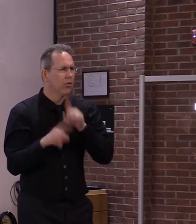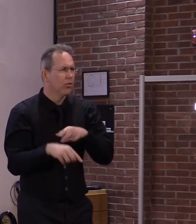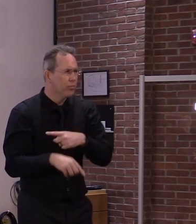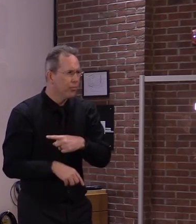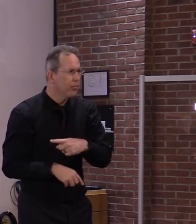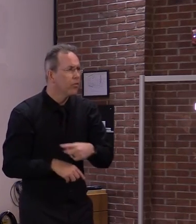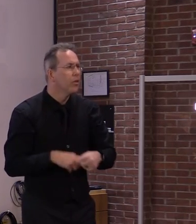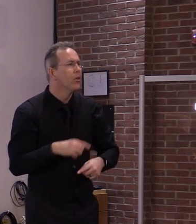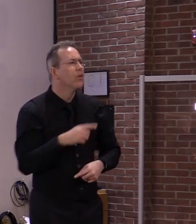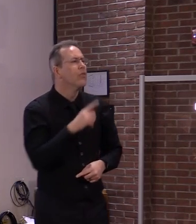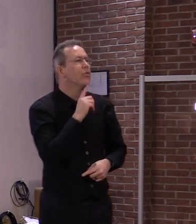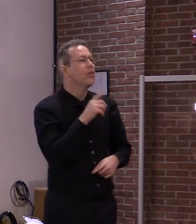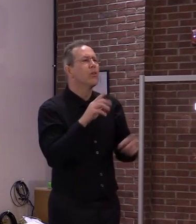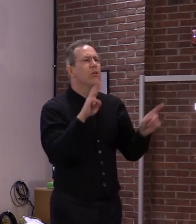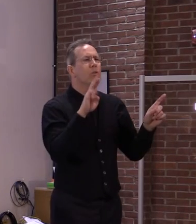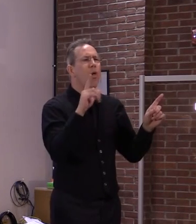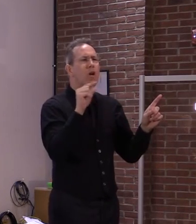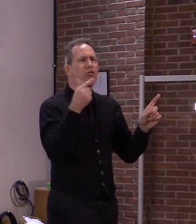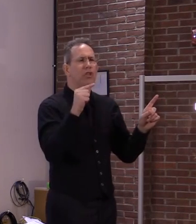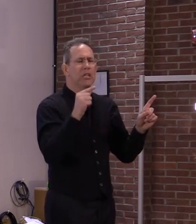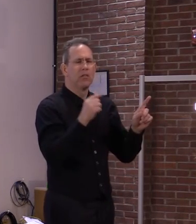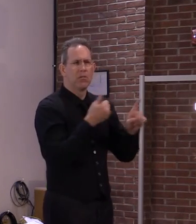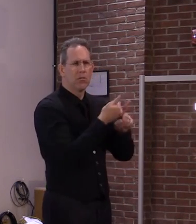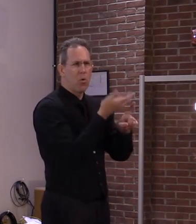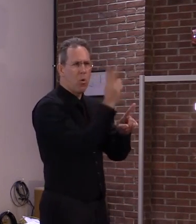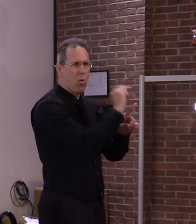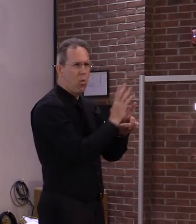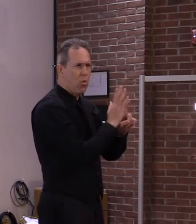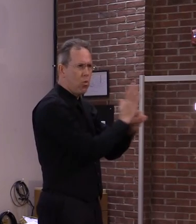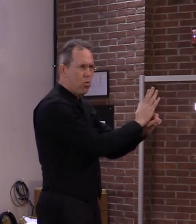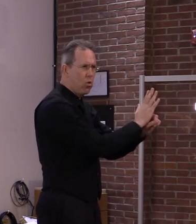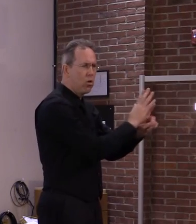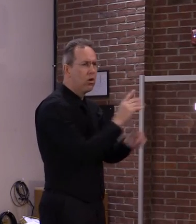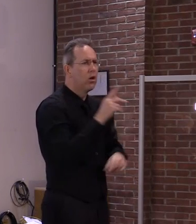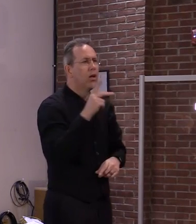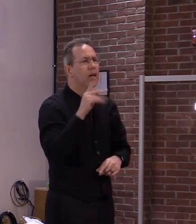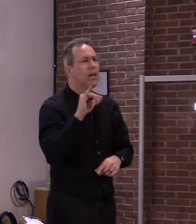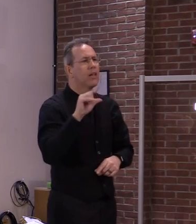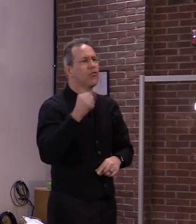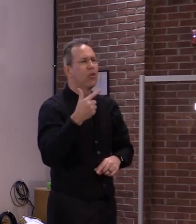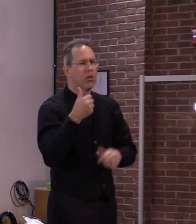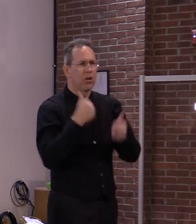include Walgreens, I don't believe. But let me double check on that and get back to you.